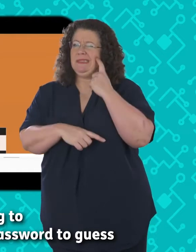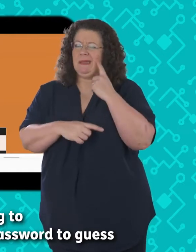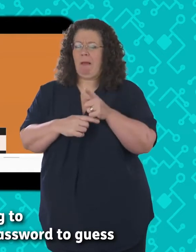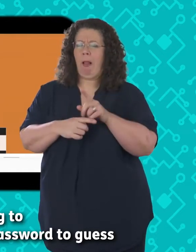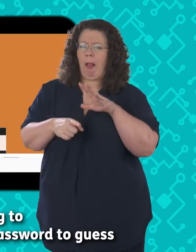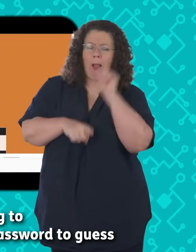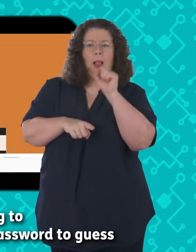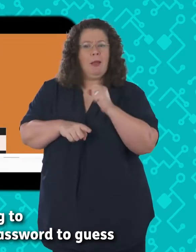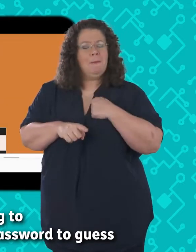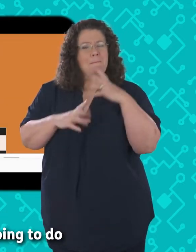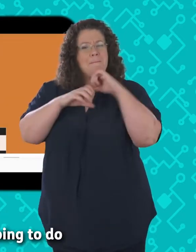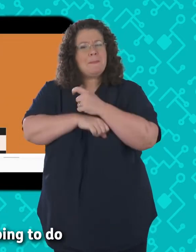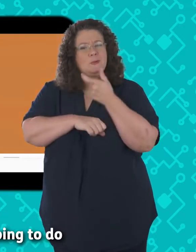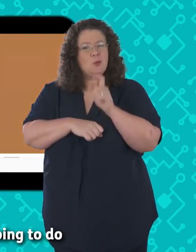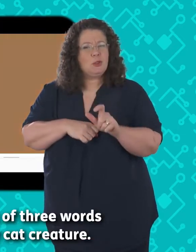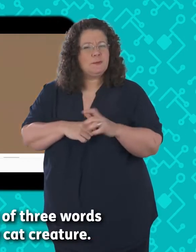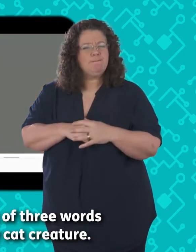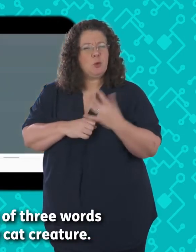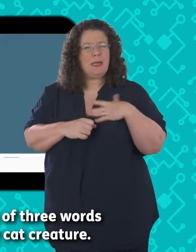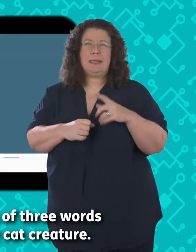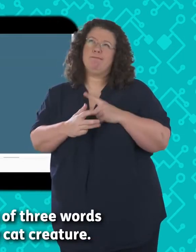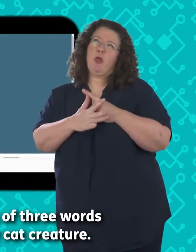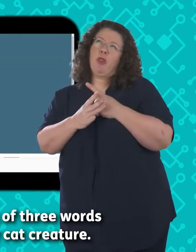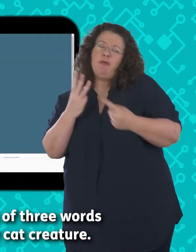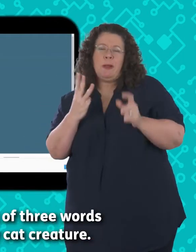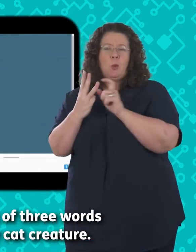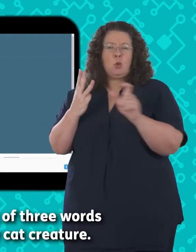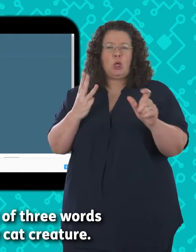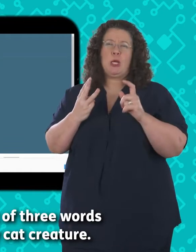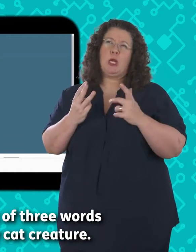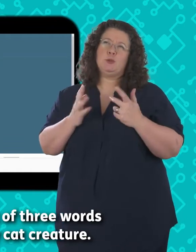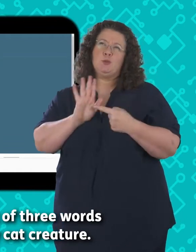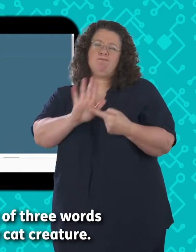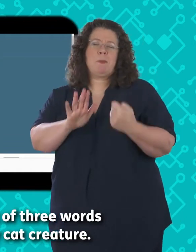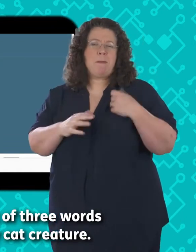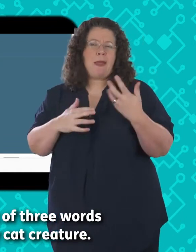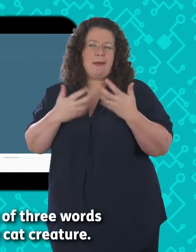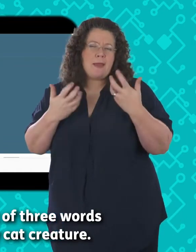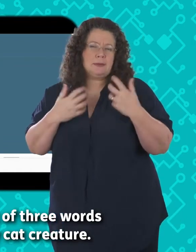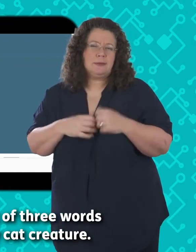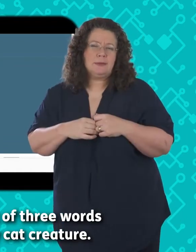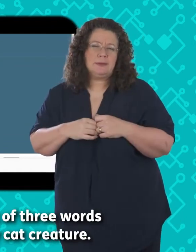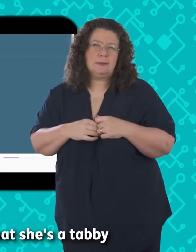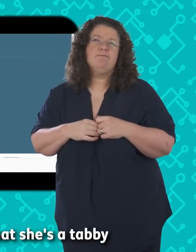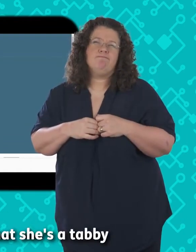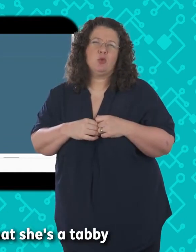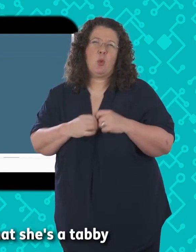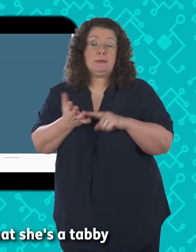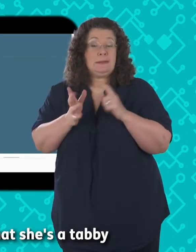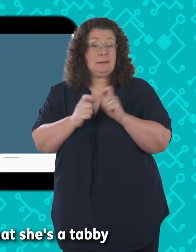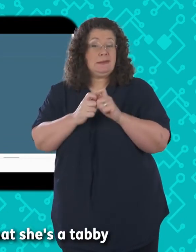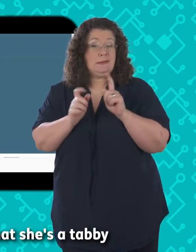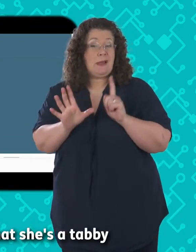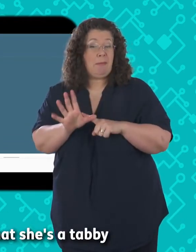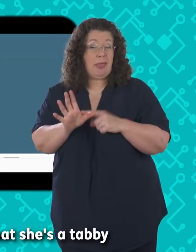quick password to guess. So what I'm going to do is I'm going to think of 3 words that represent my cat creature. So the